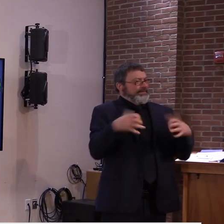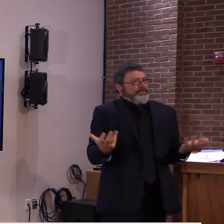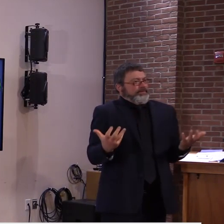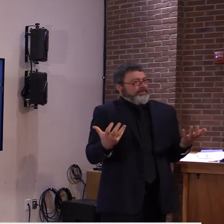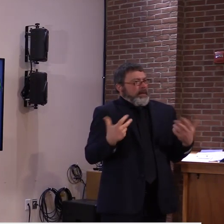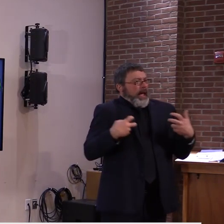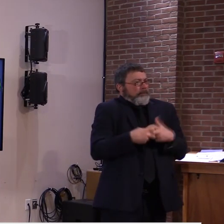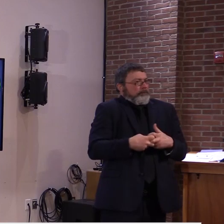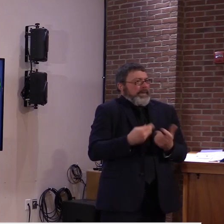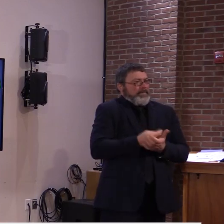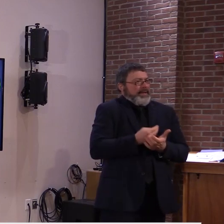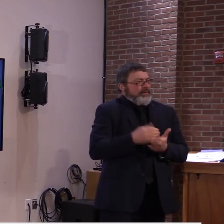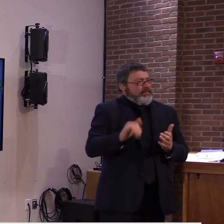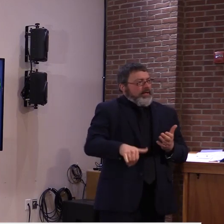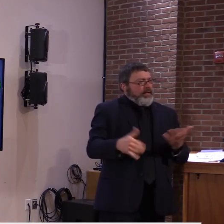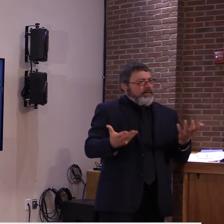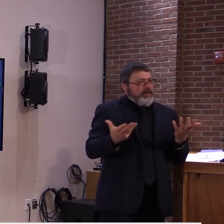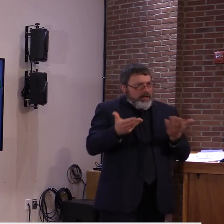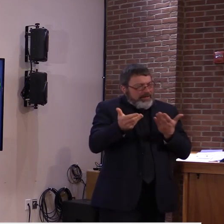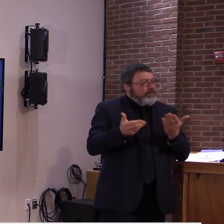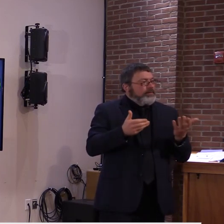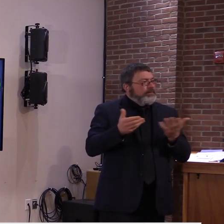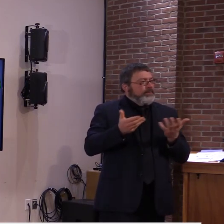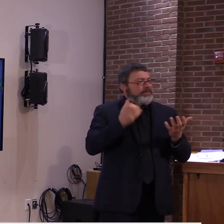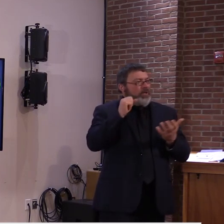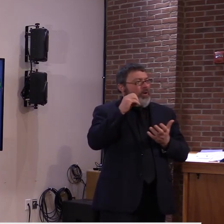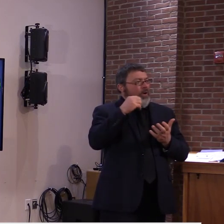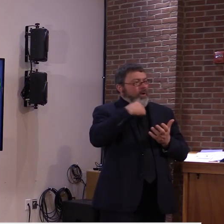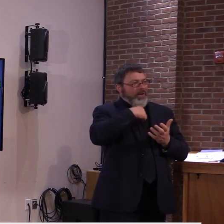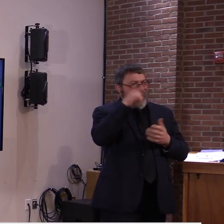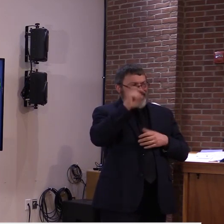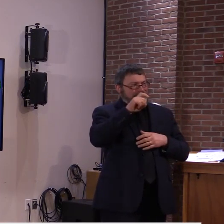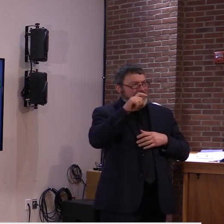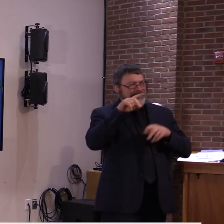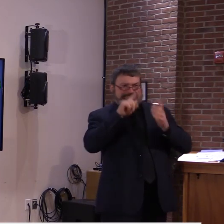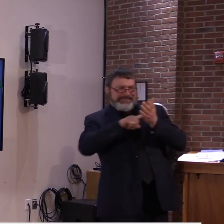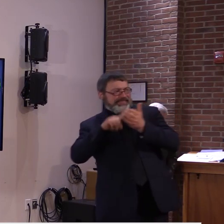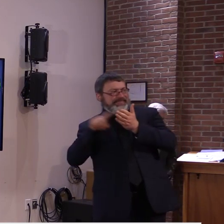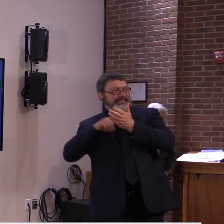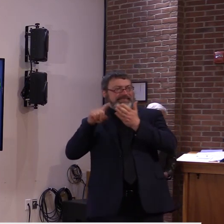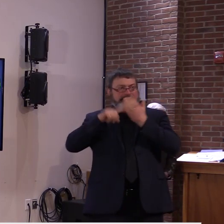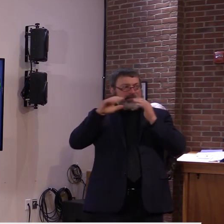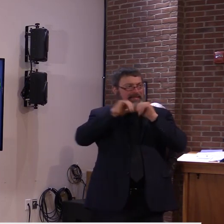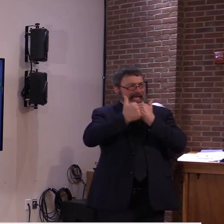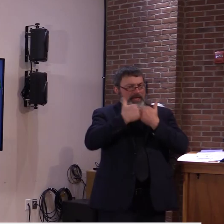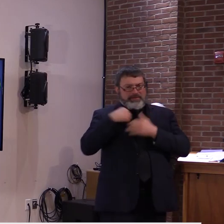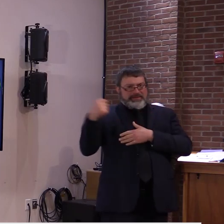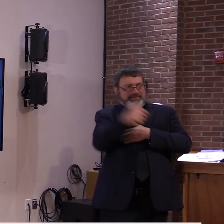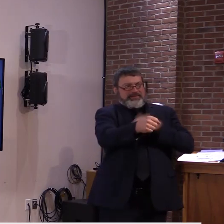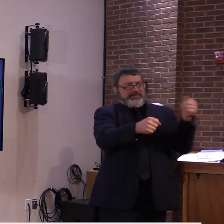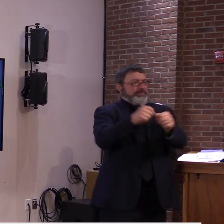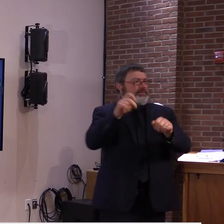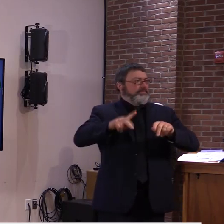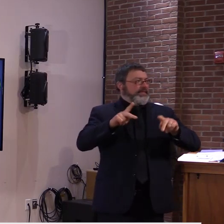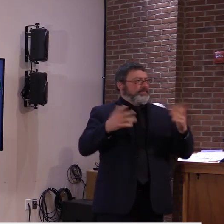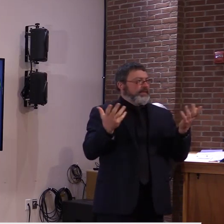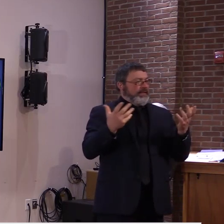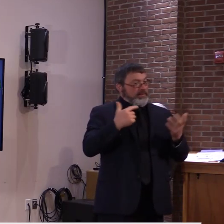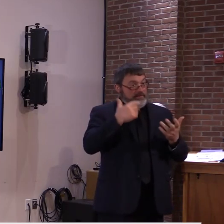Thank you, Governor. I don't have it right in front of me, but as part of the hiring freeze that was instituted this